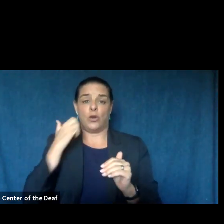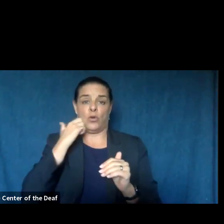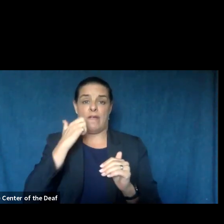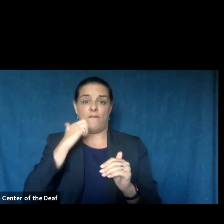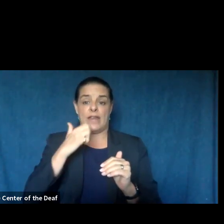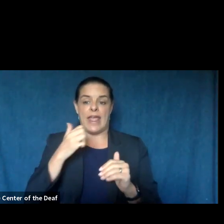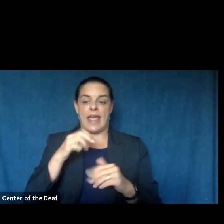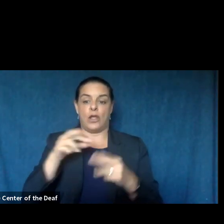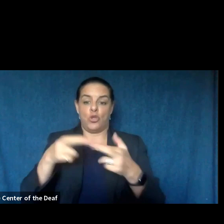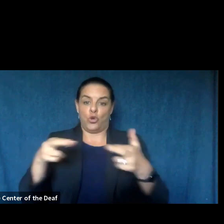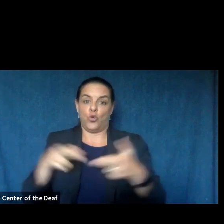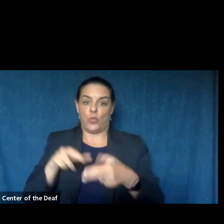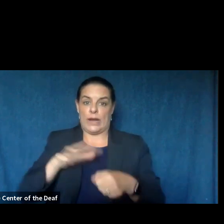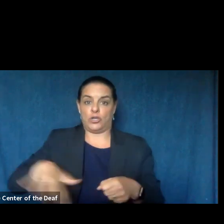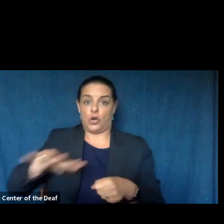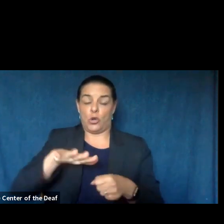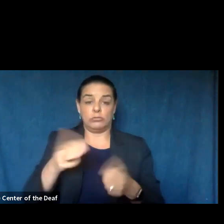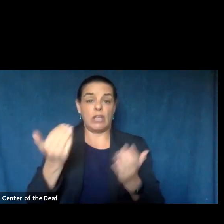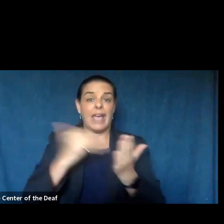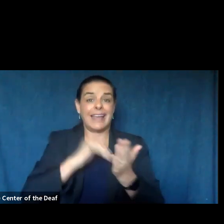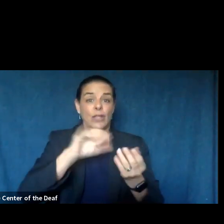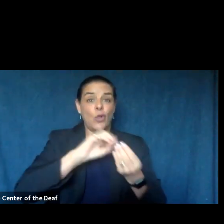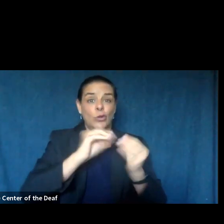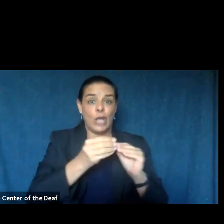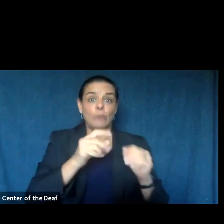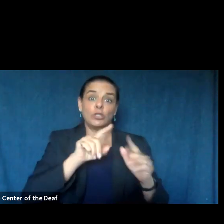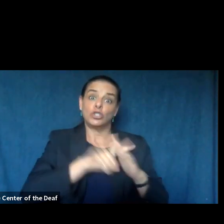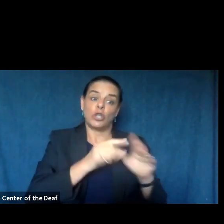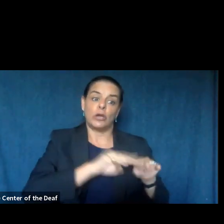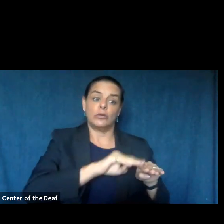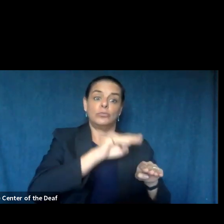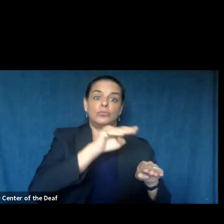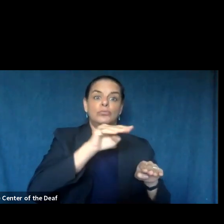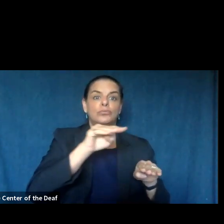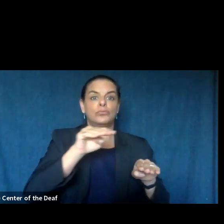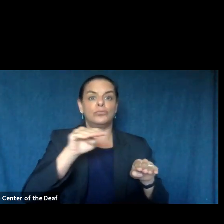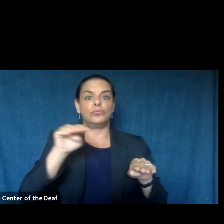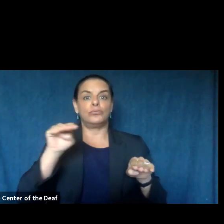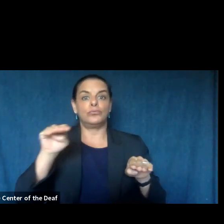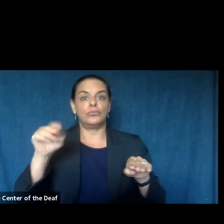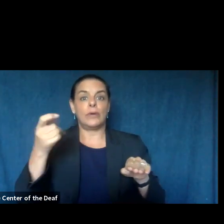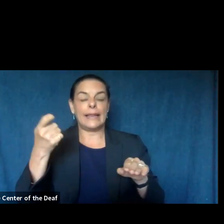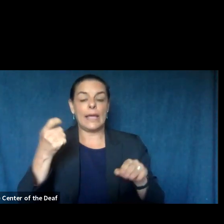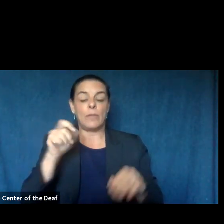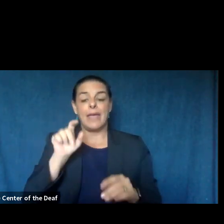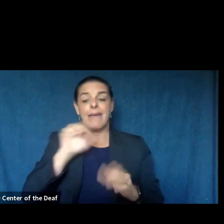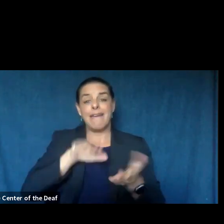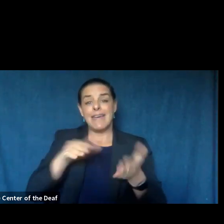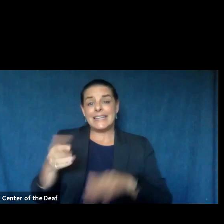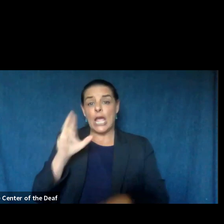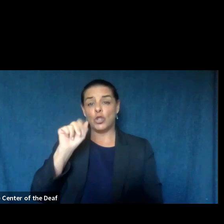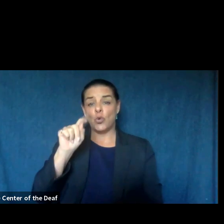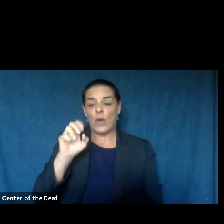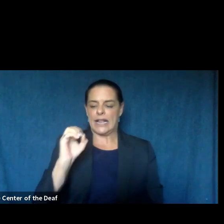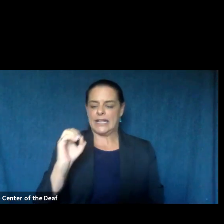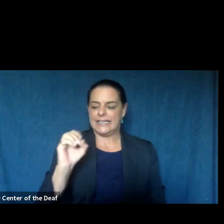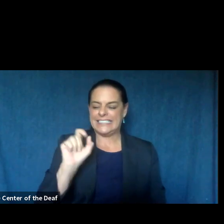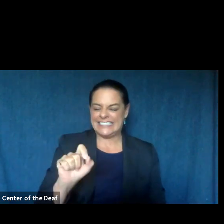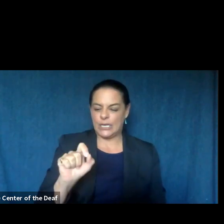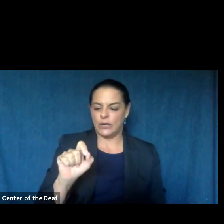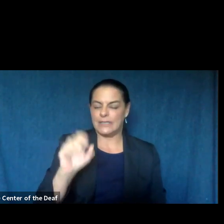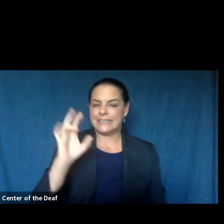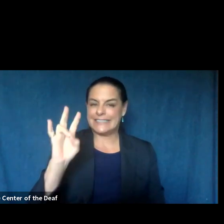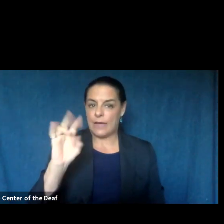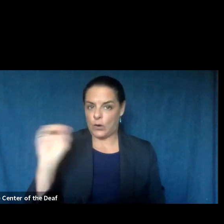And again, those curves are starting to flatten somewhat. The death rate is about 0.7%, which is better than the state death